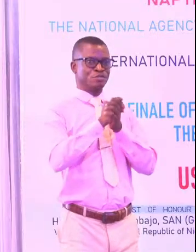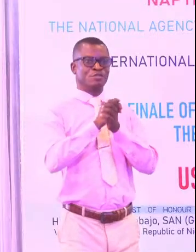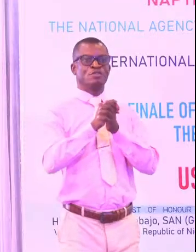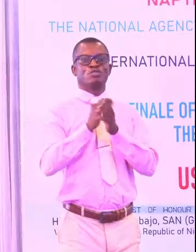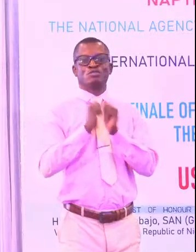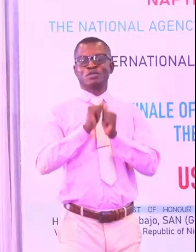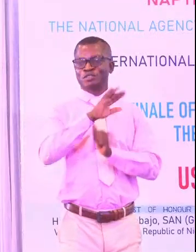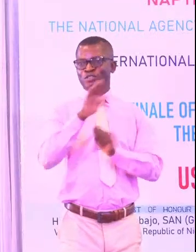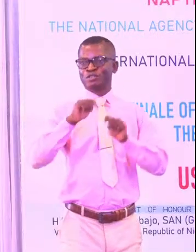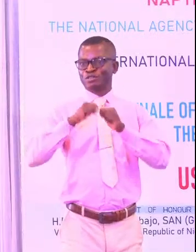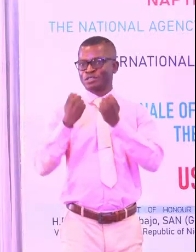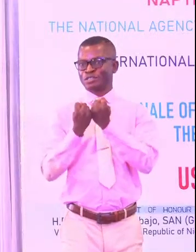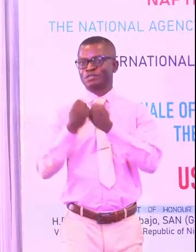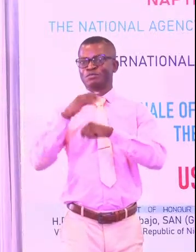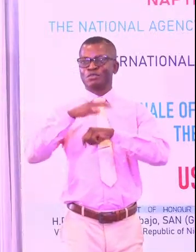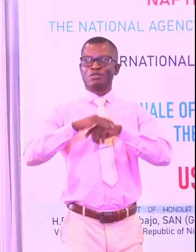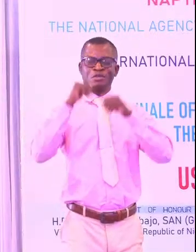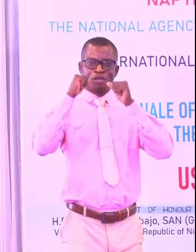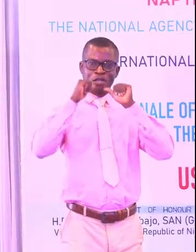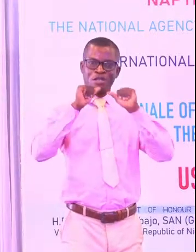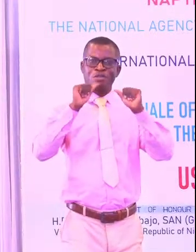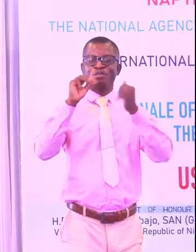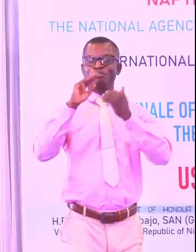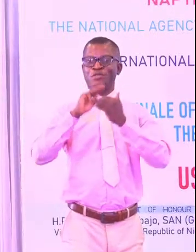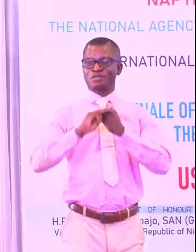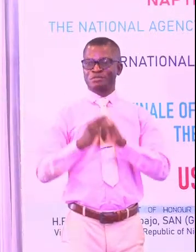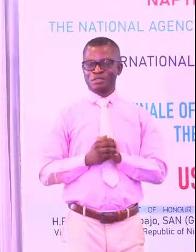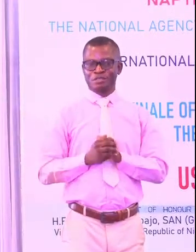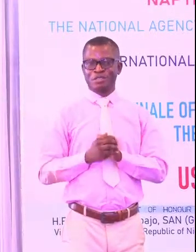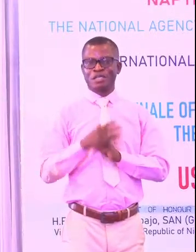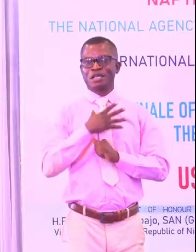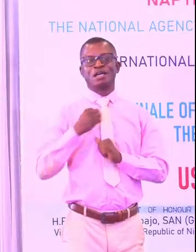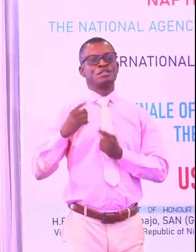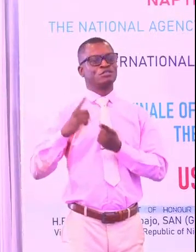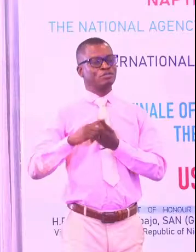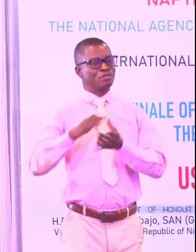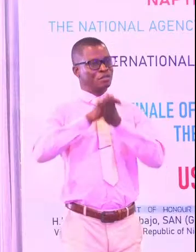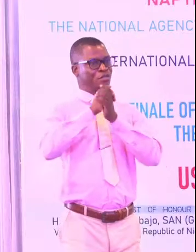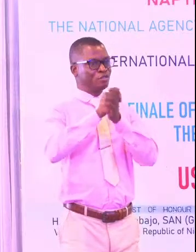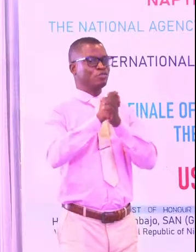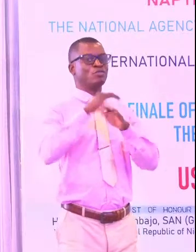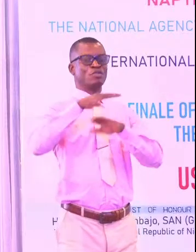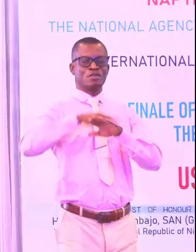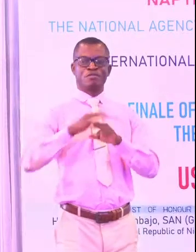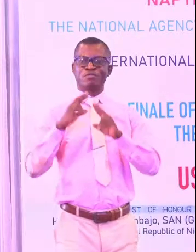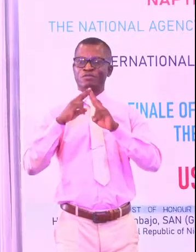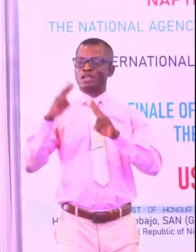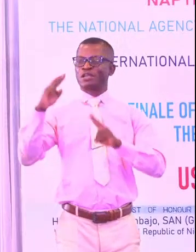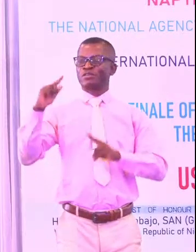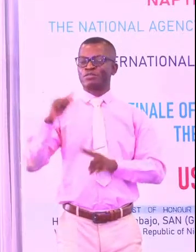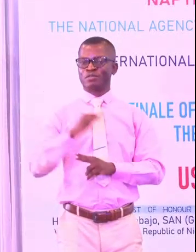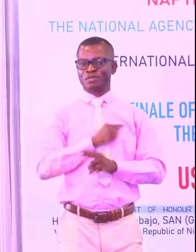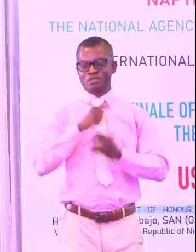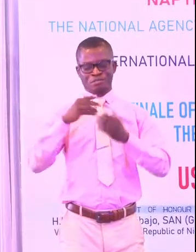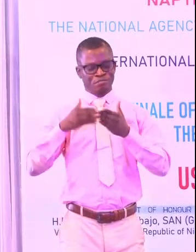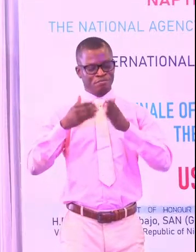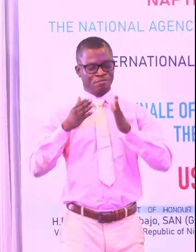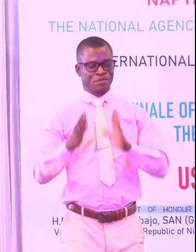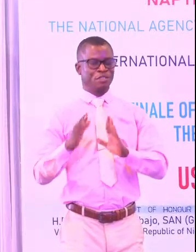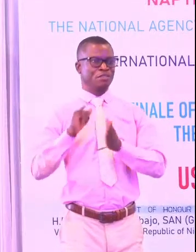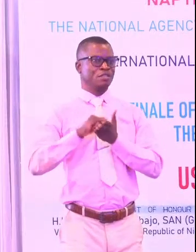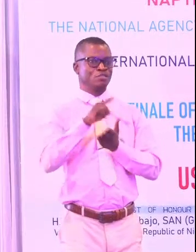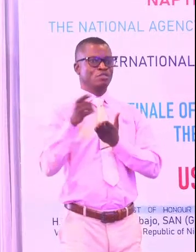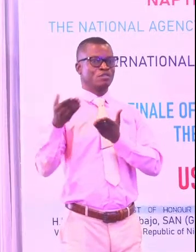accomplishments and congratulate you on the very quality leadership you have brought to bear on